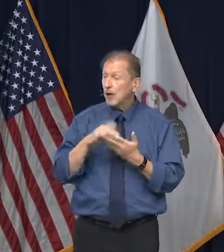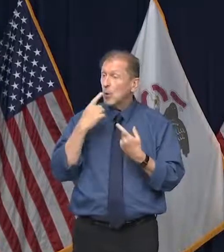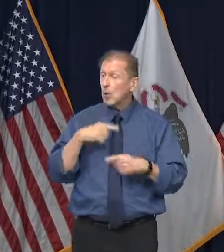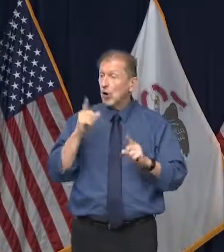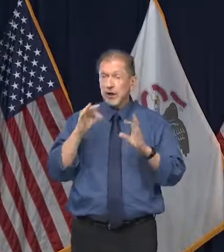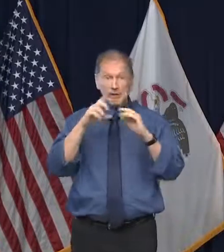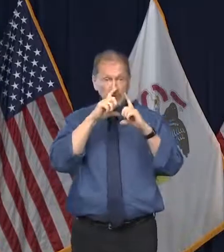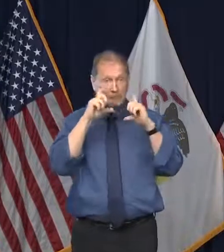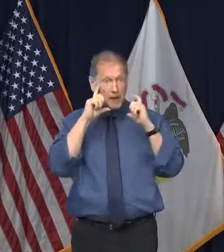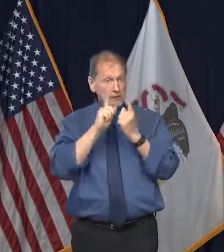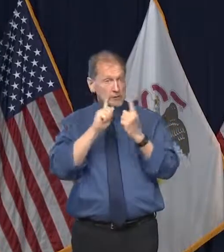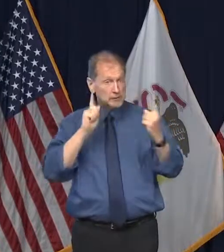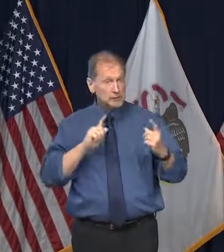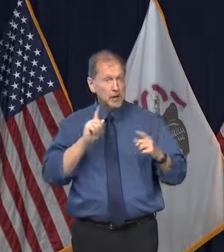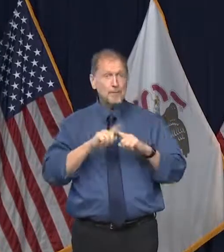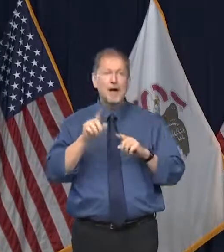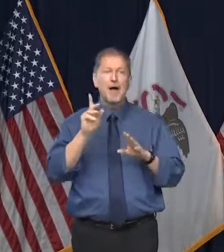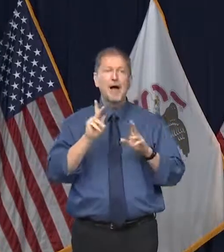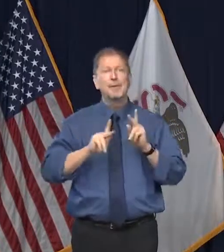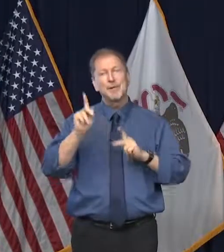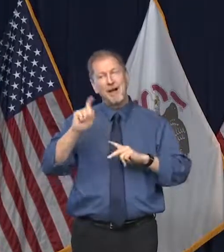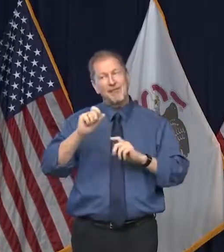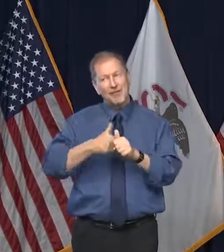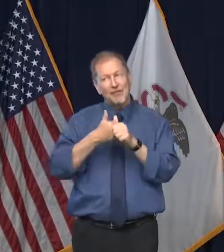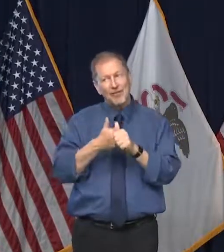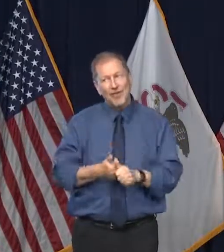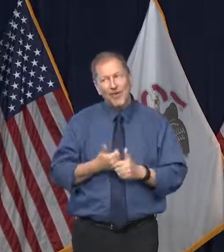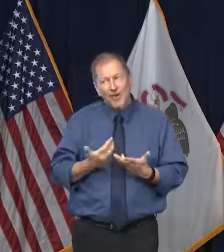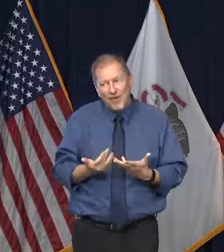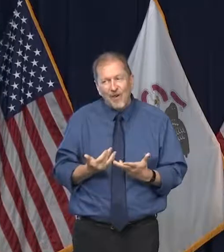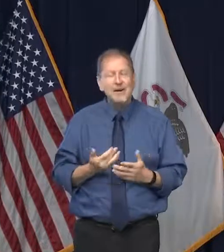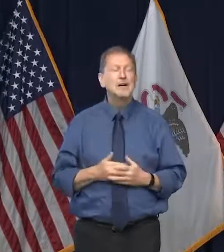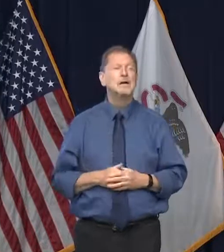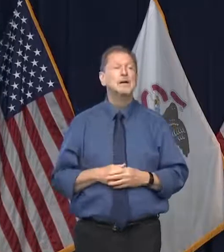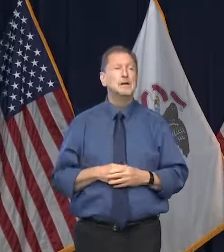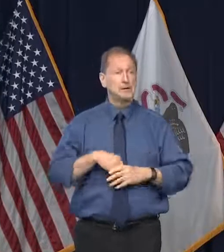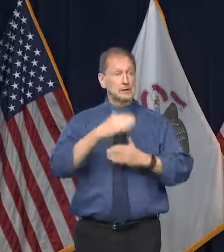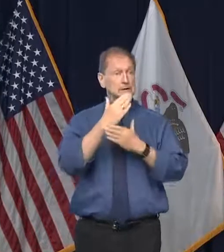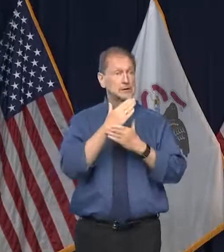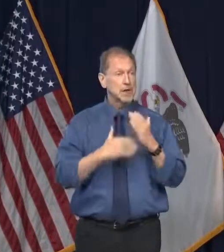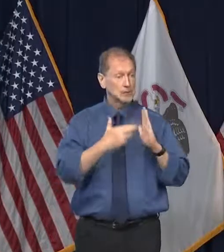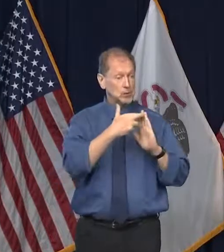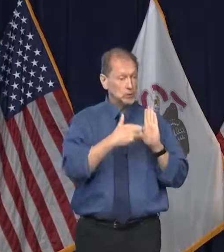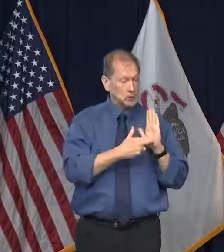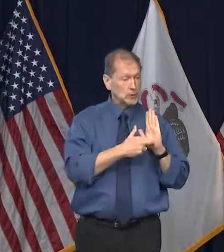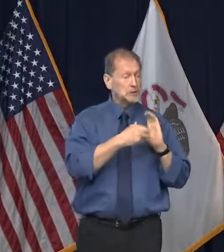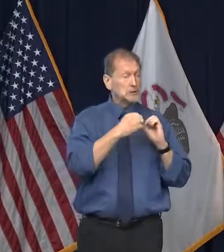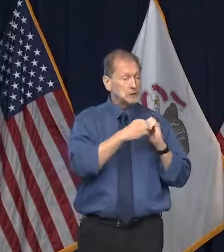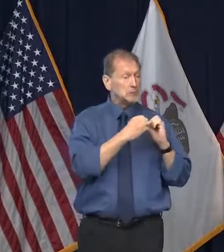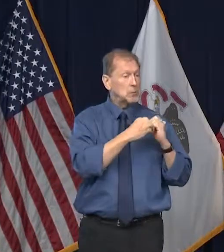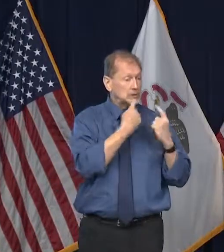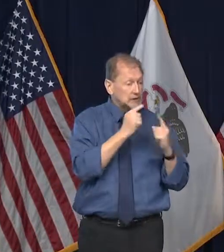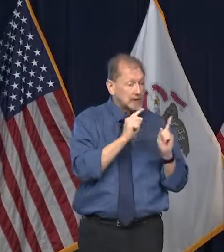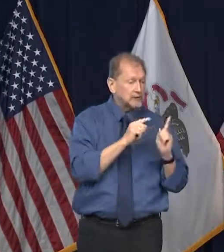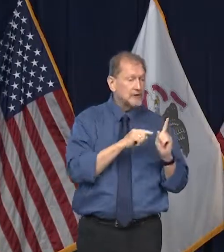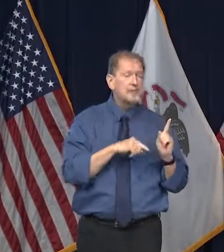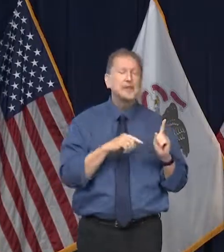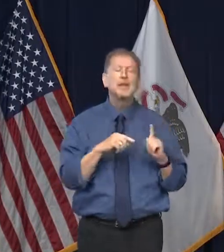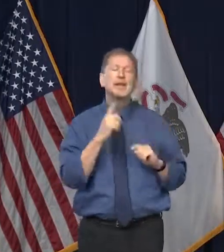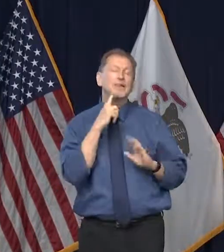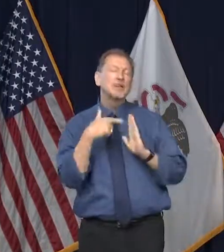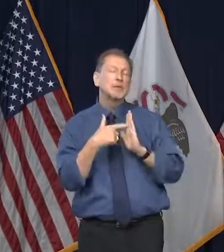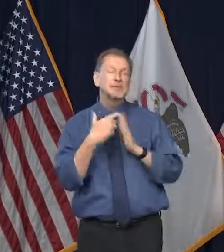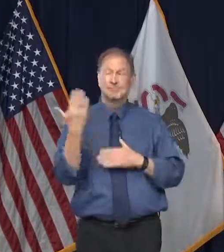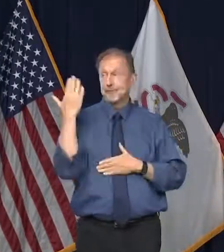them. And I think that, just as importantly, some mitigations are less effective than others. Obviously, we saw back in